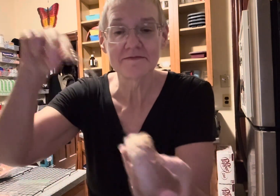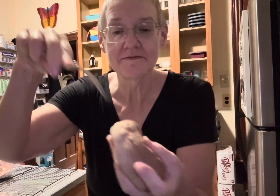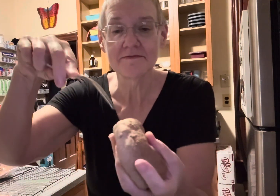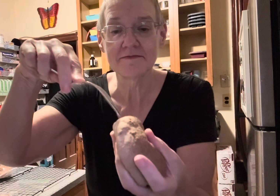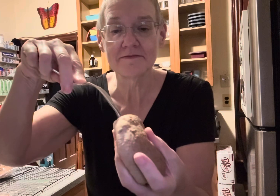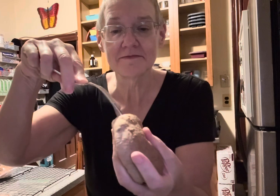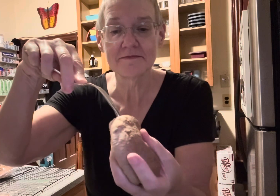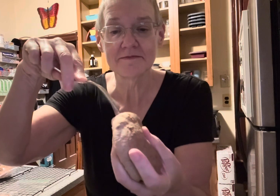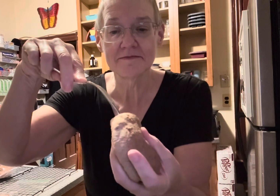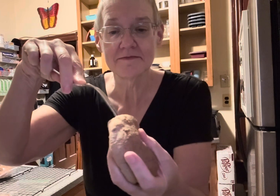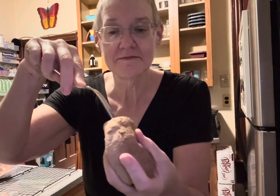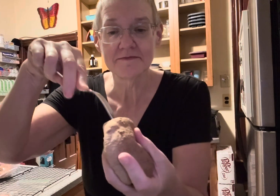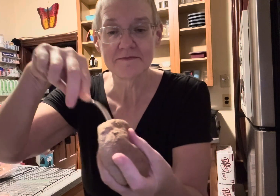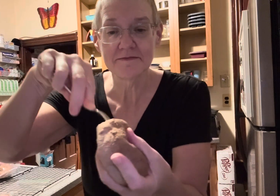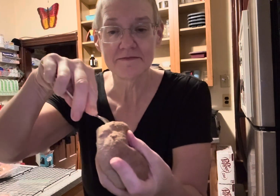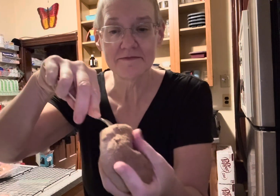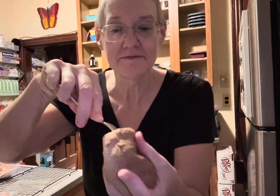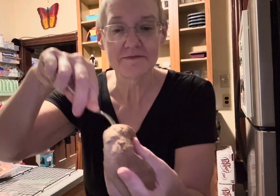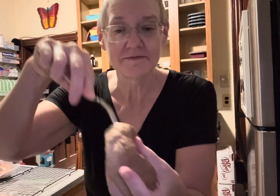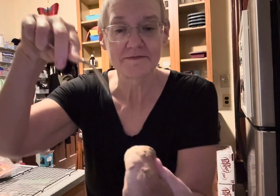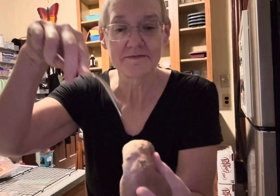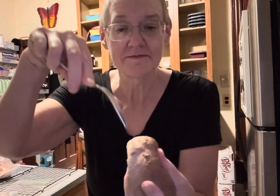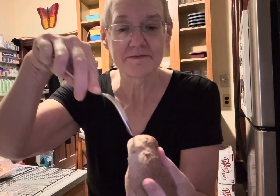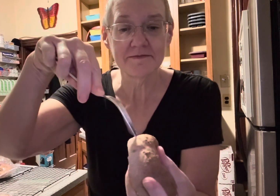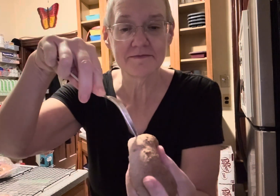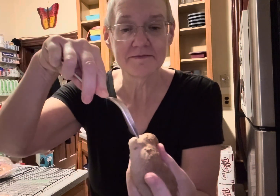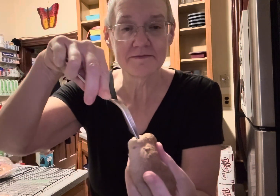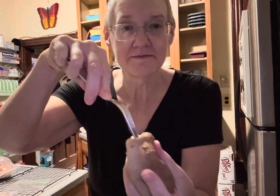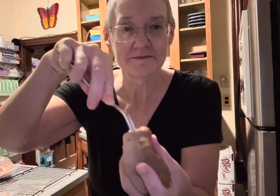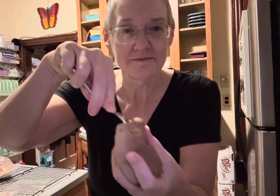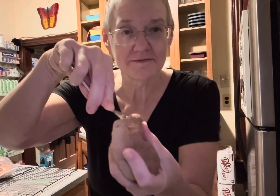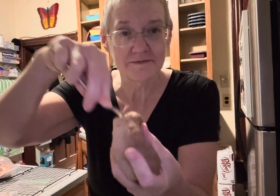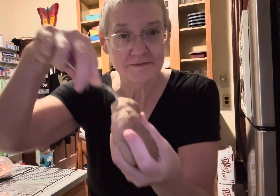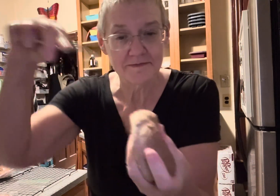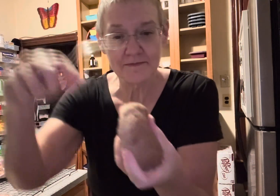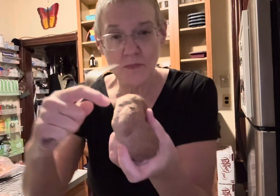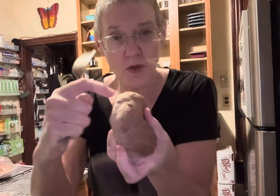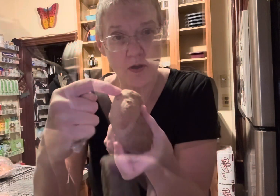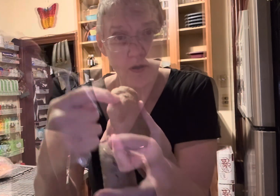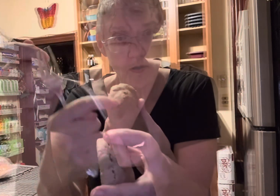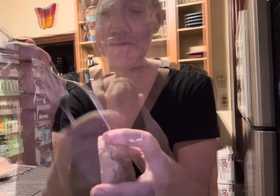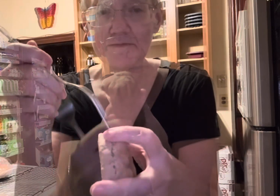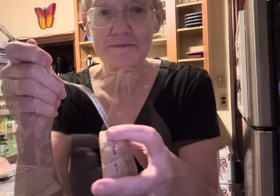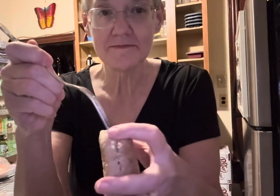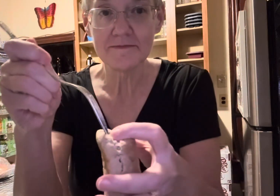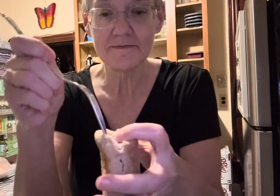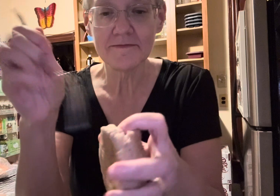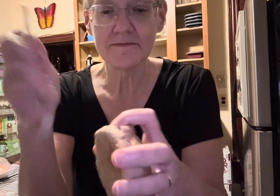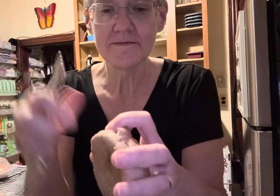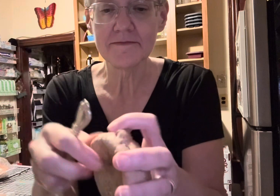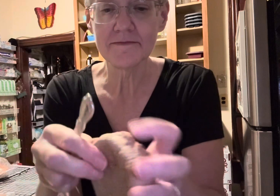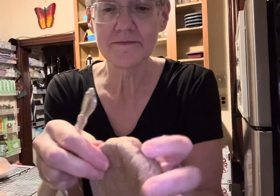you're going to score it all the way around the English muffin.